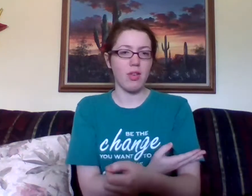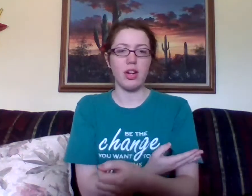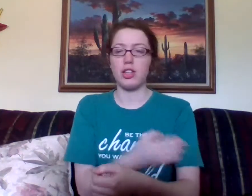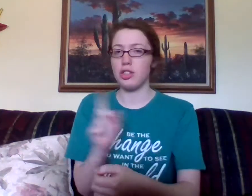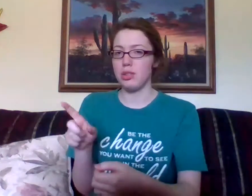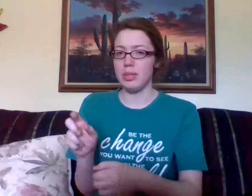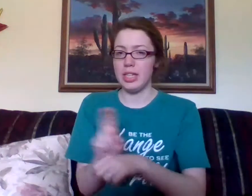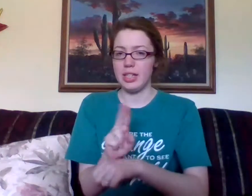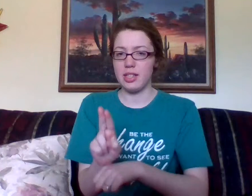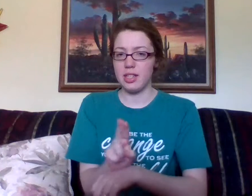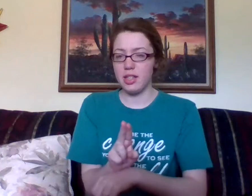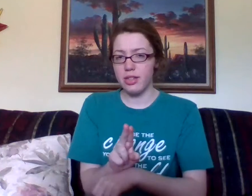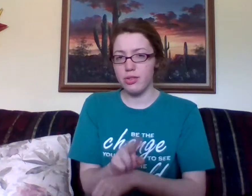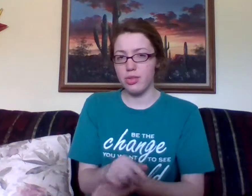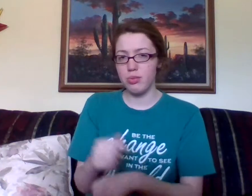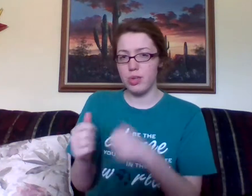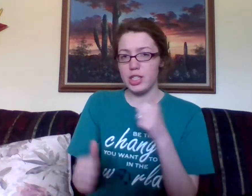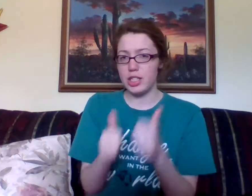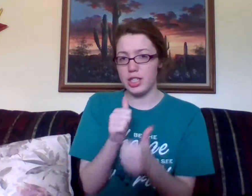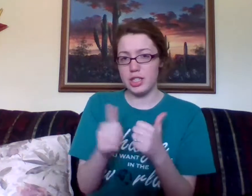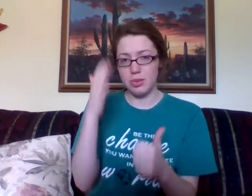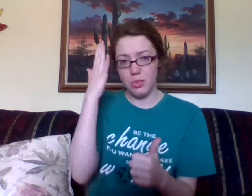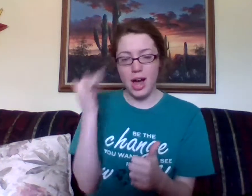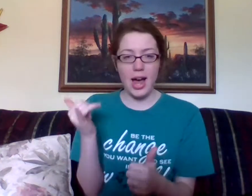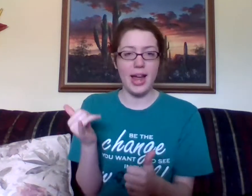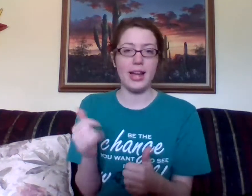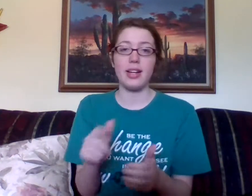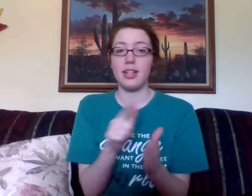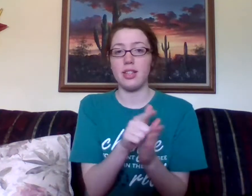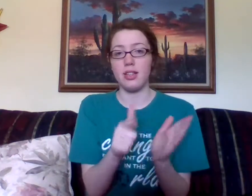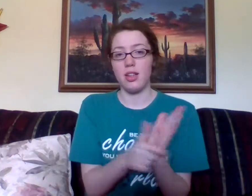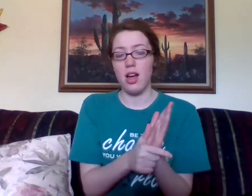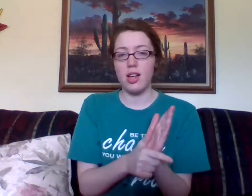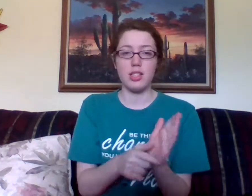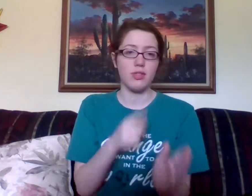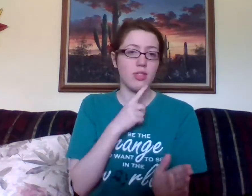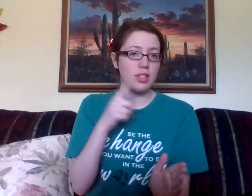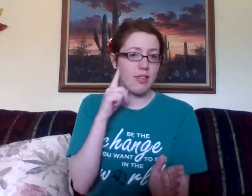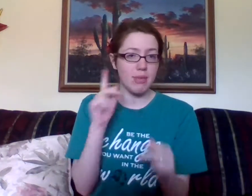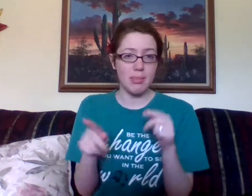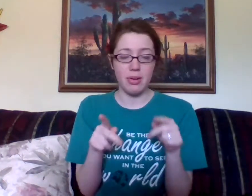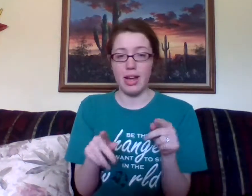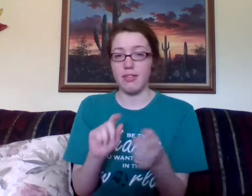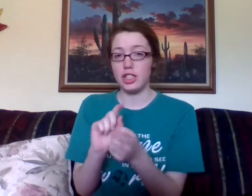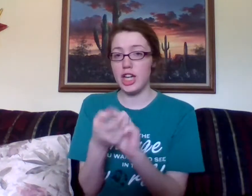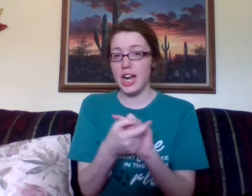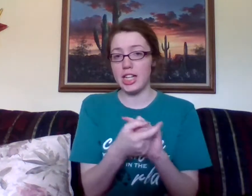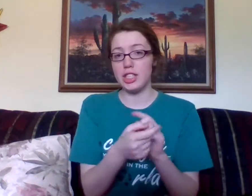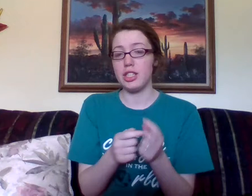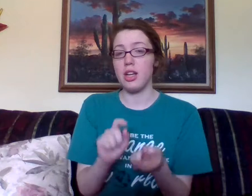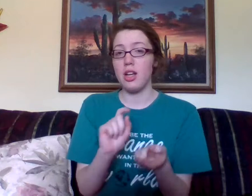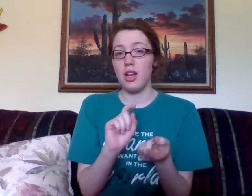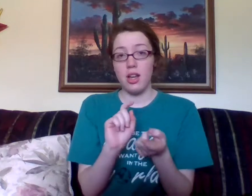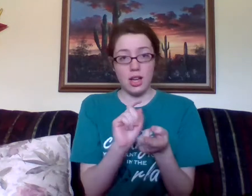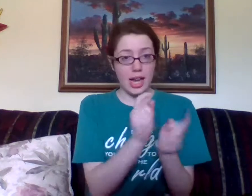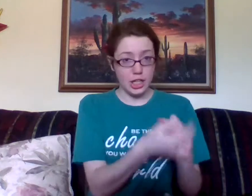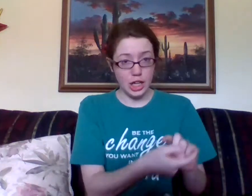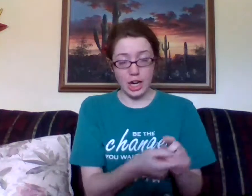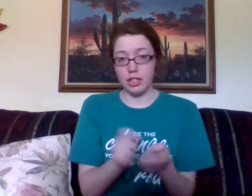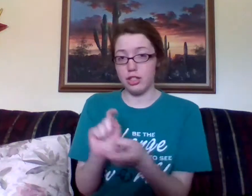power should be used, which is why laws for deaf people have changed and changed